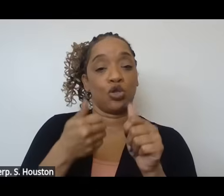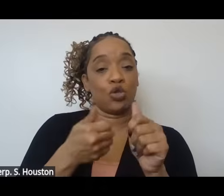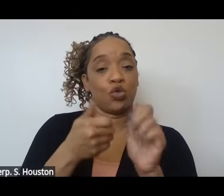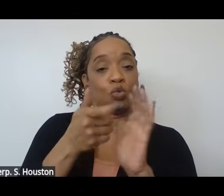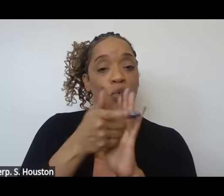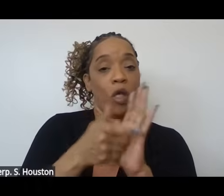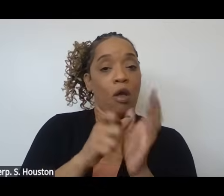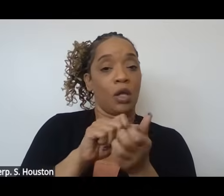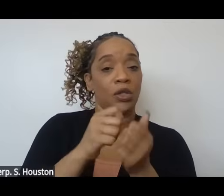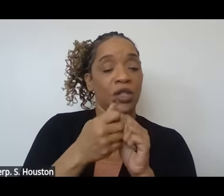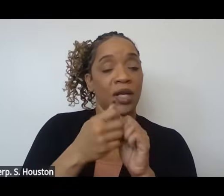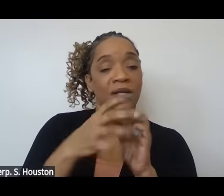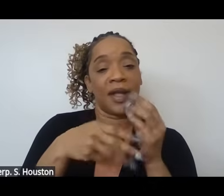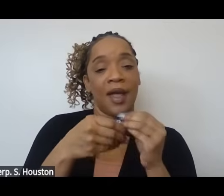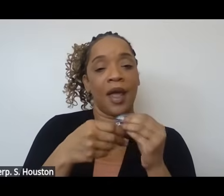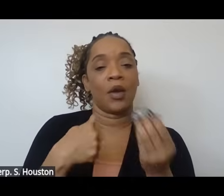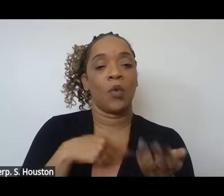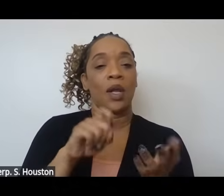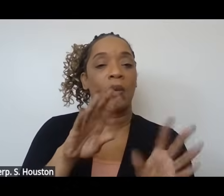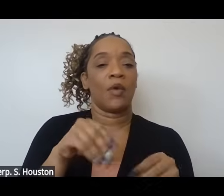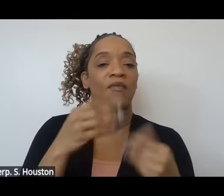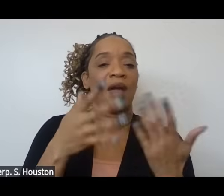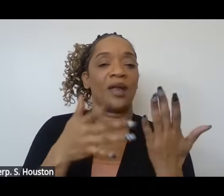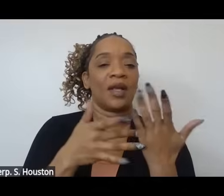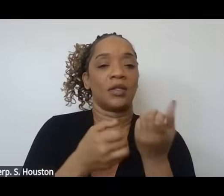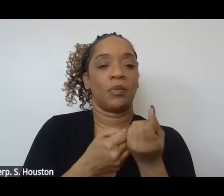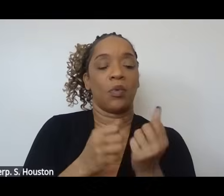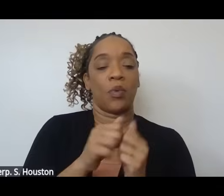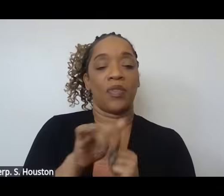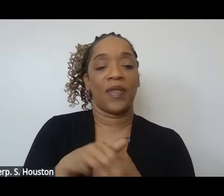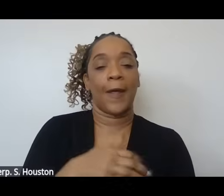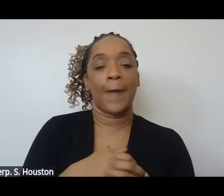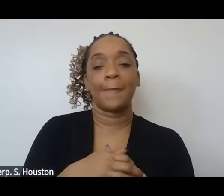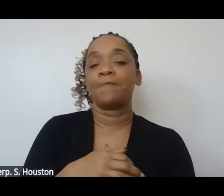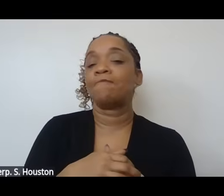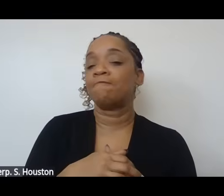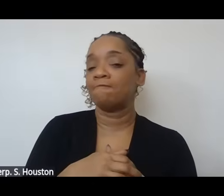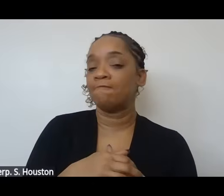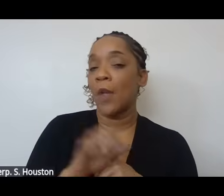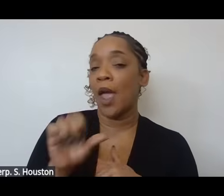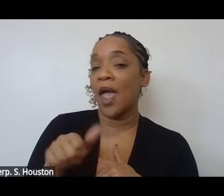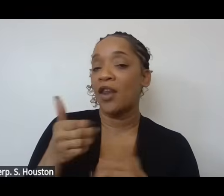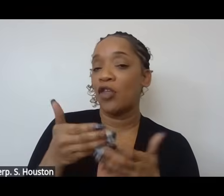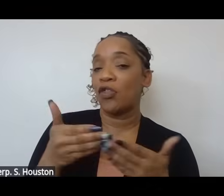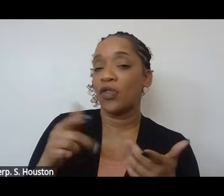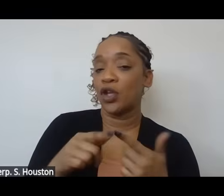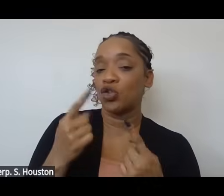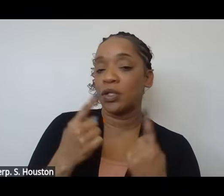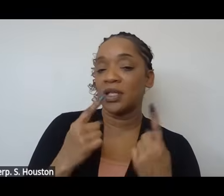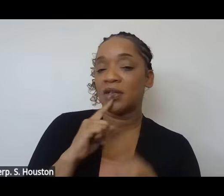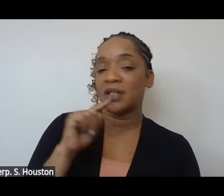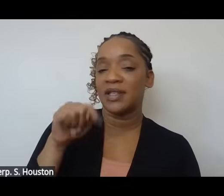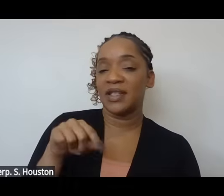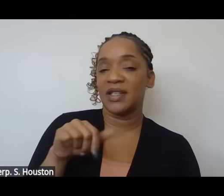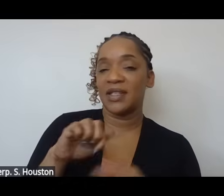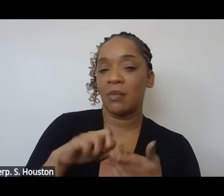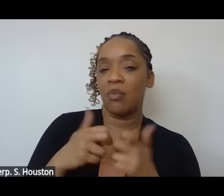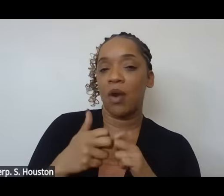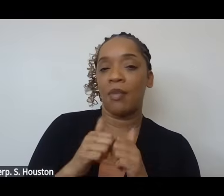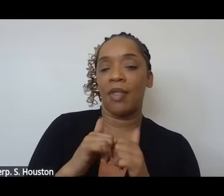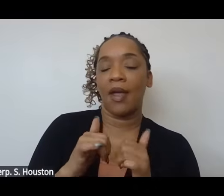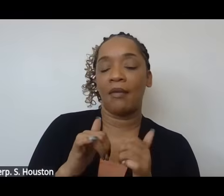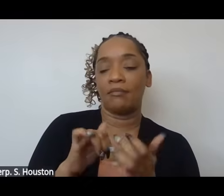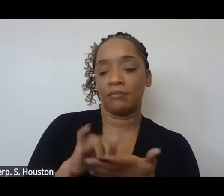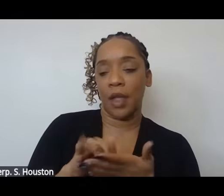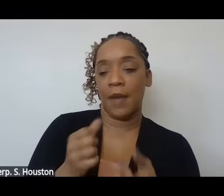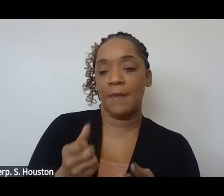there. One other thing to consider is that this is a problem that a lot of states are addressing.